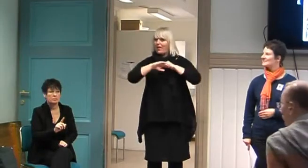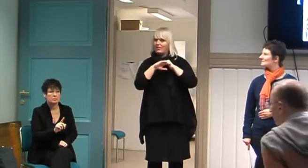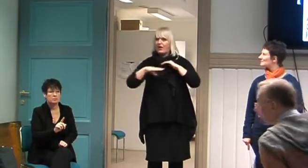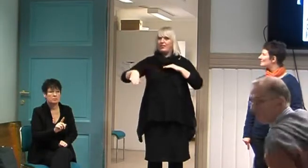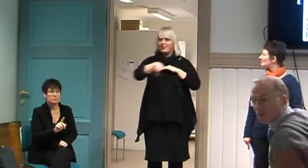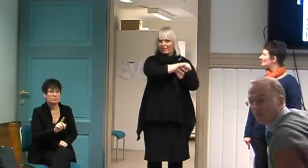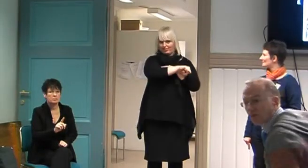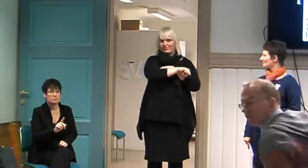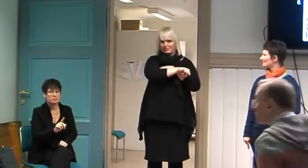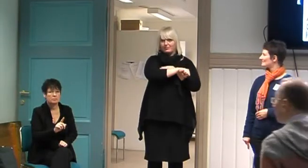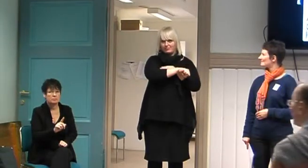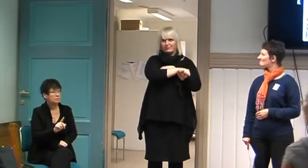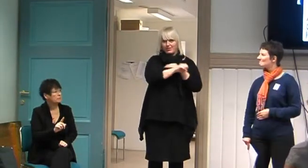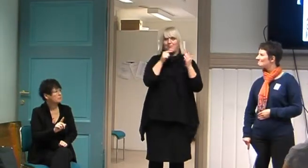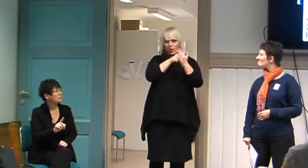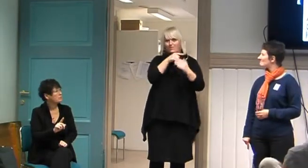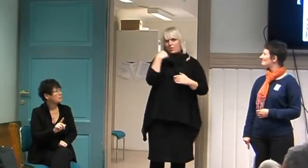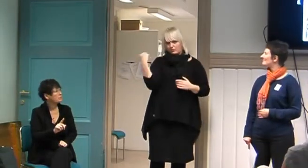rette.